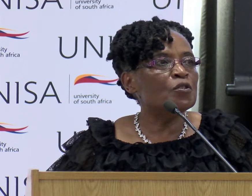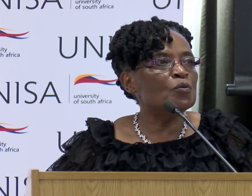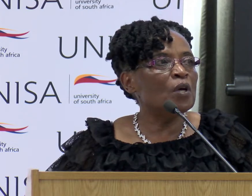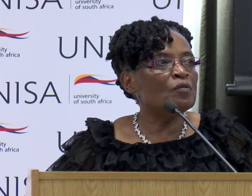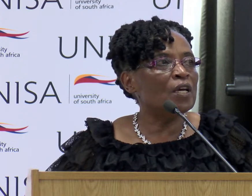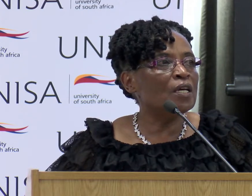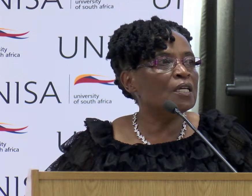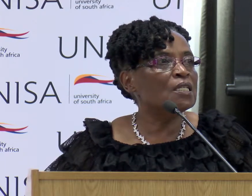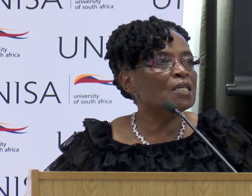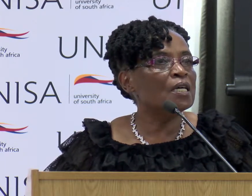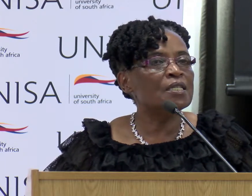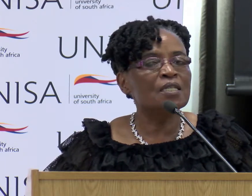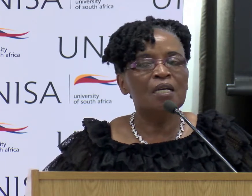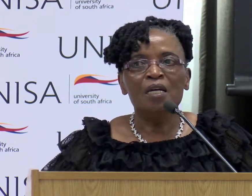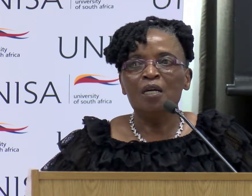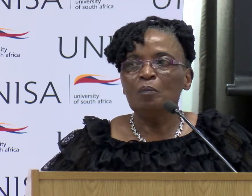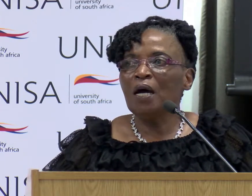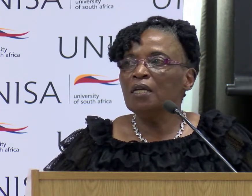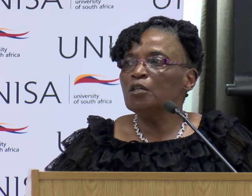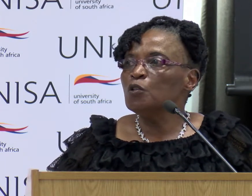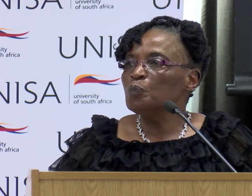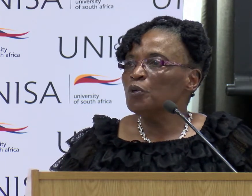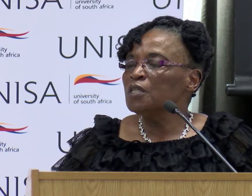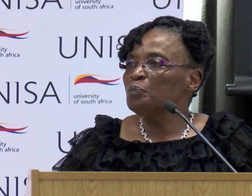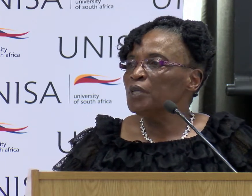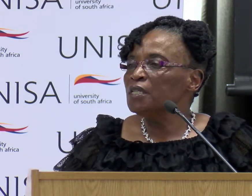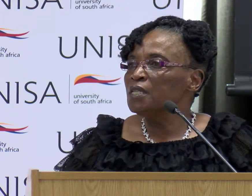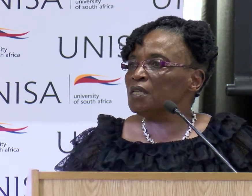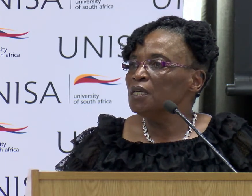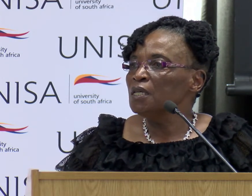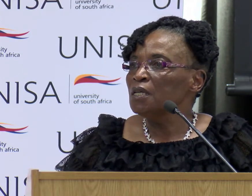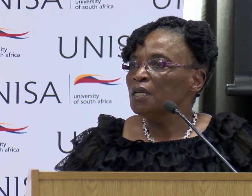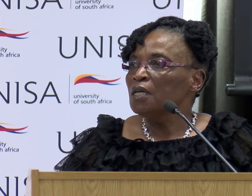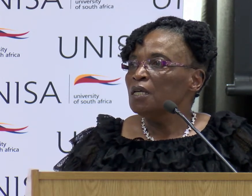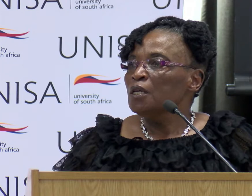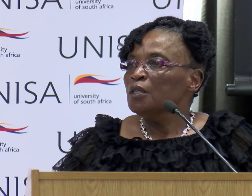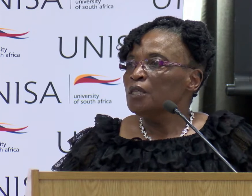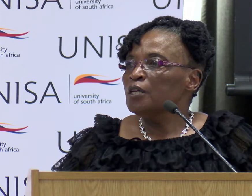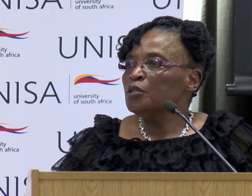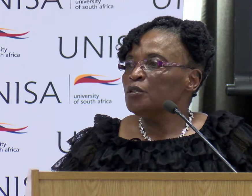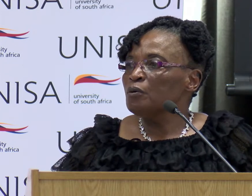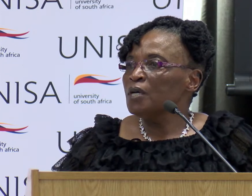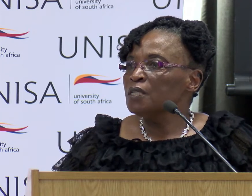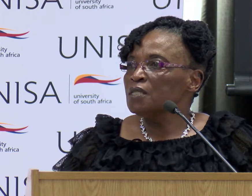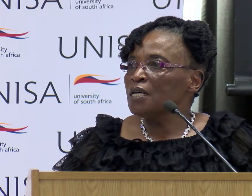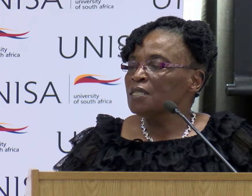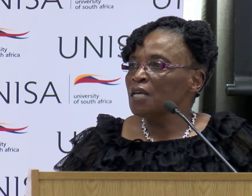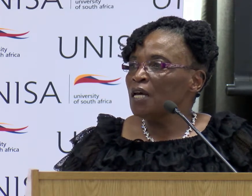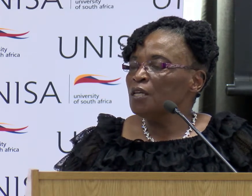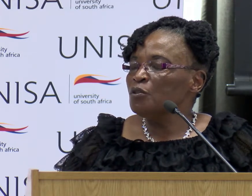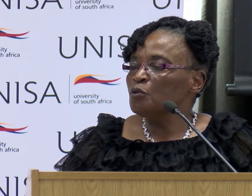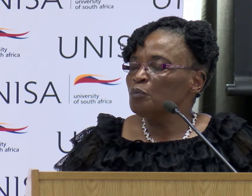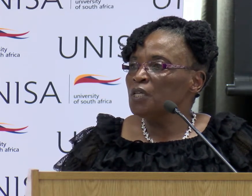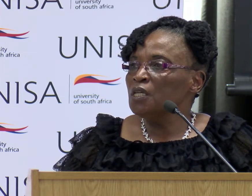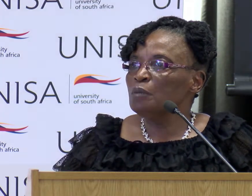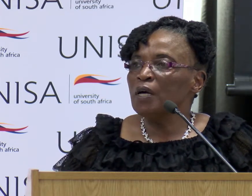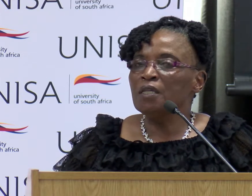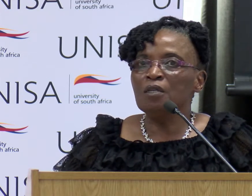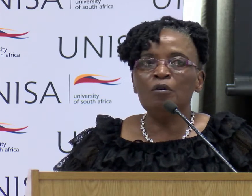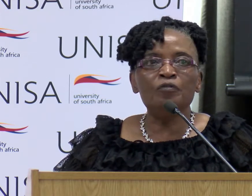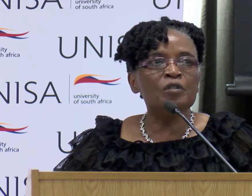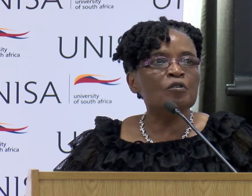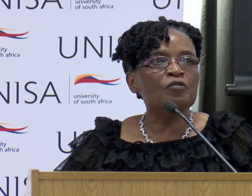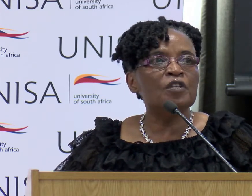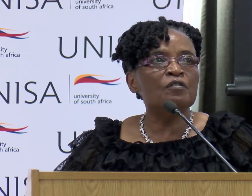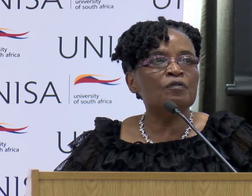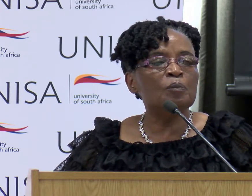me, as you have heard that my responsibility that was assigned to me by